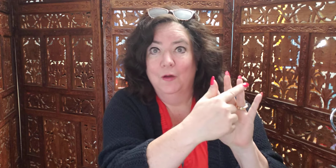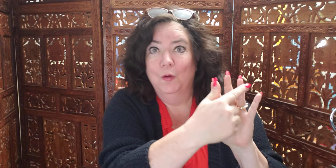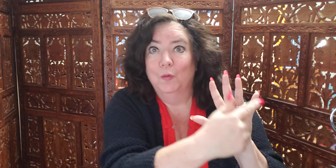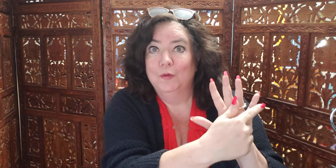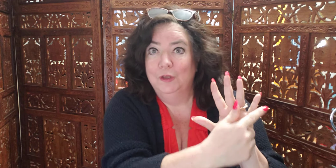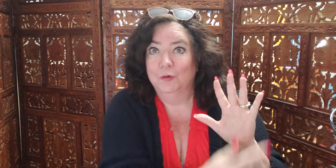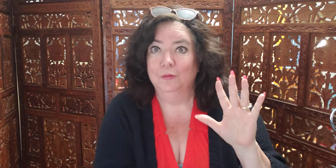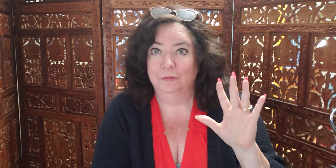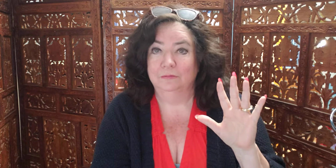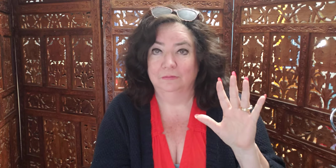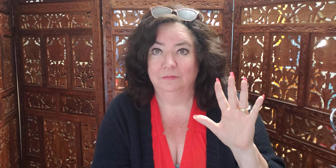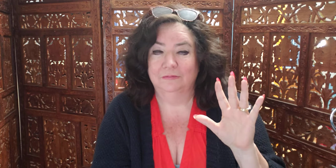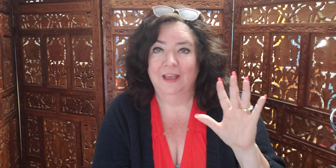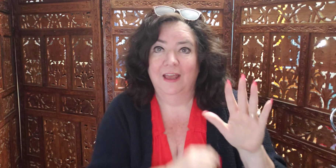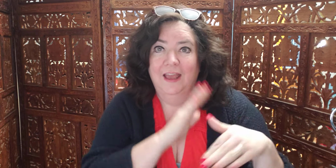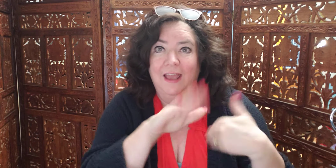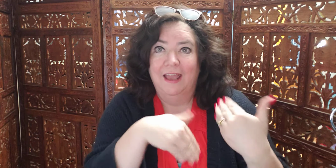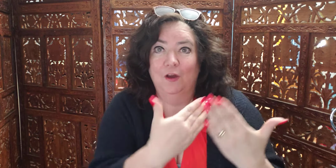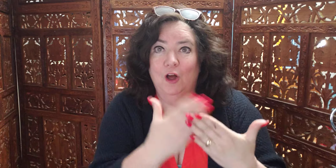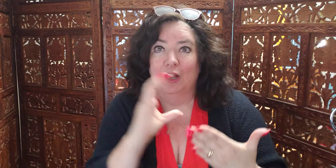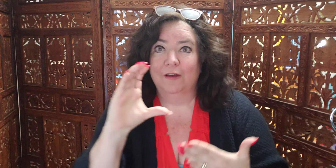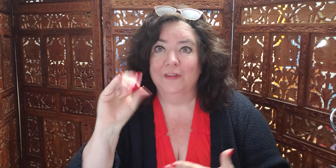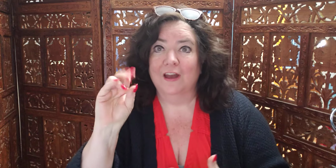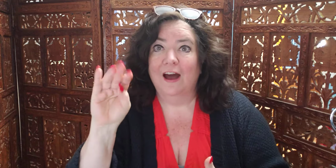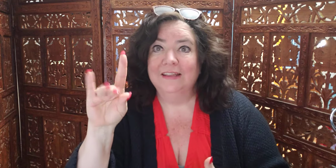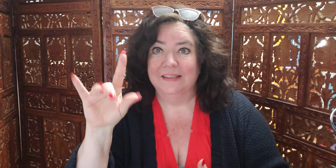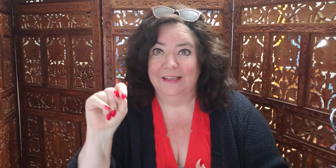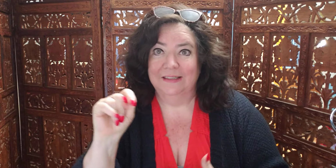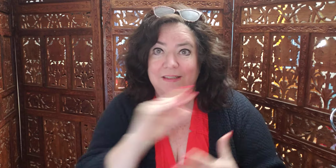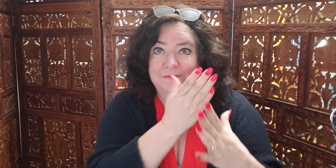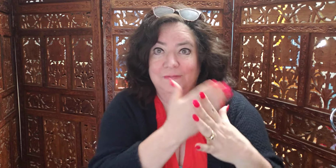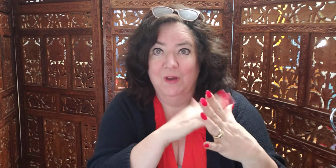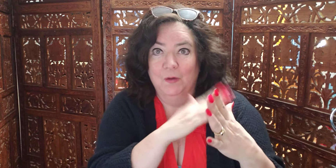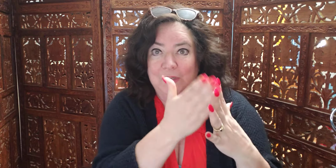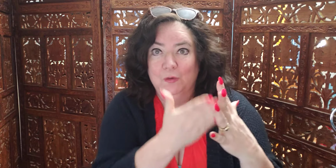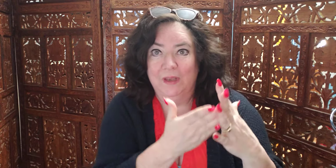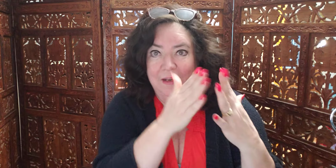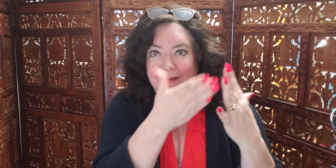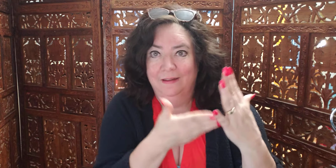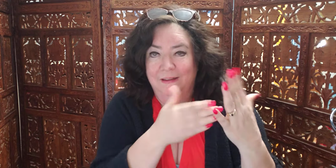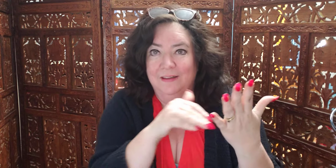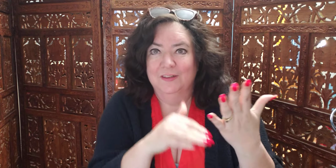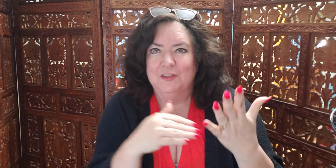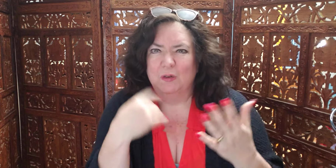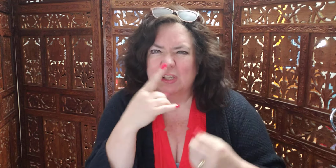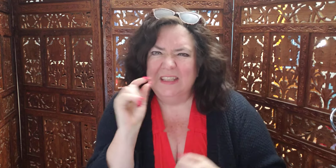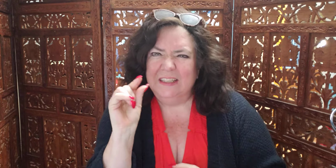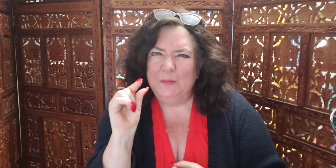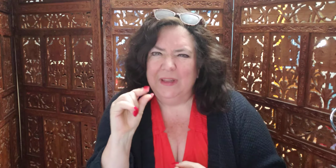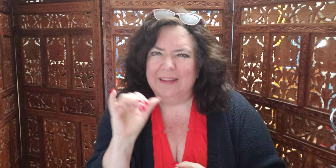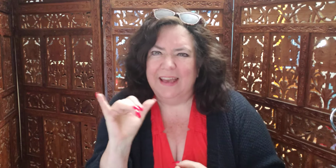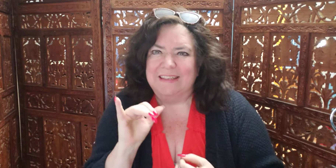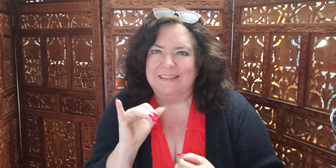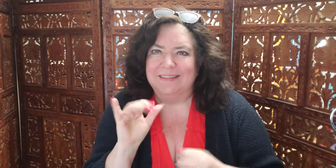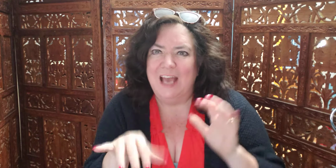O, U. And all of the consonants are between. So it looks a little bit like